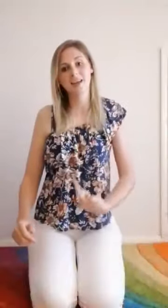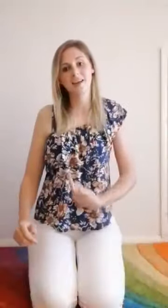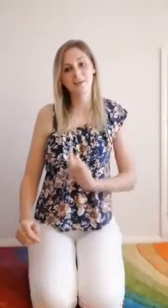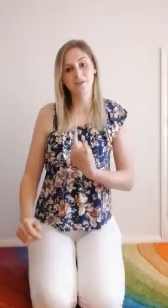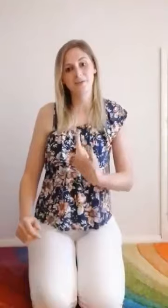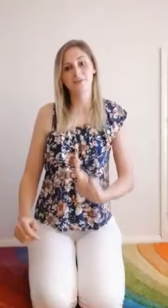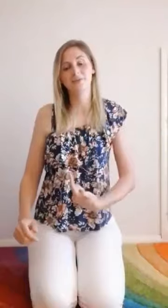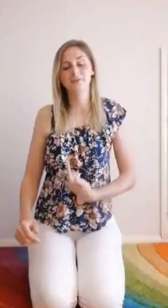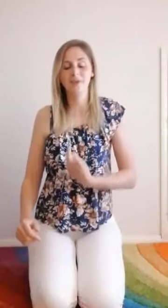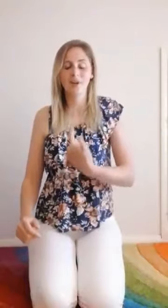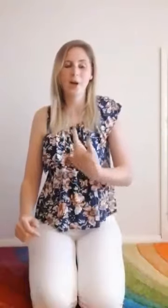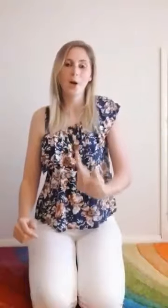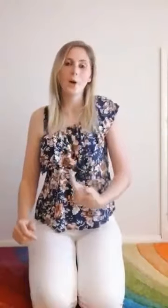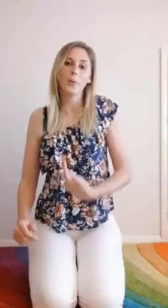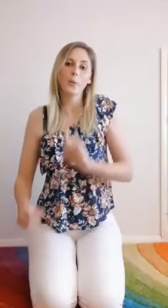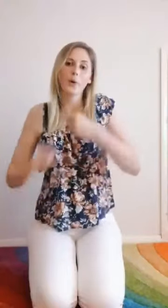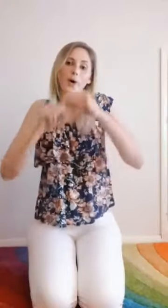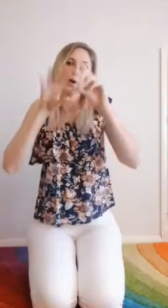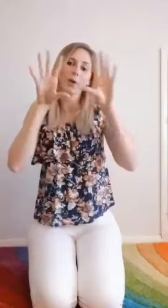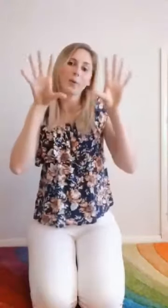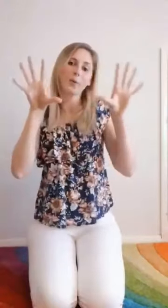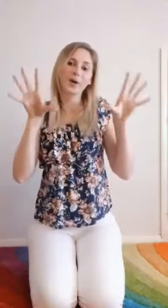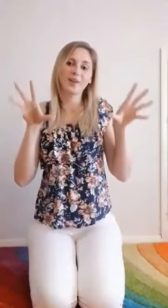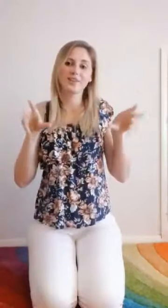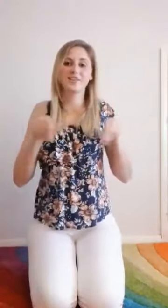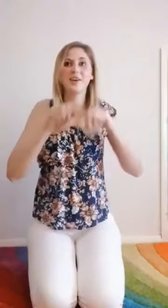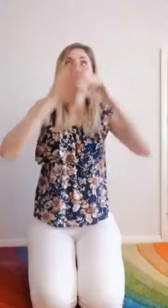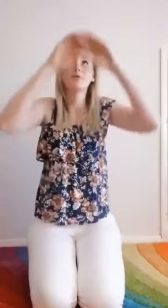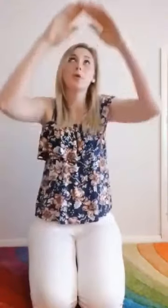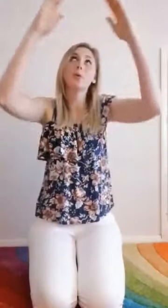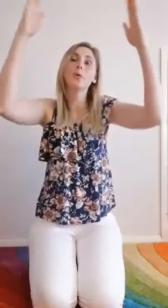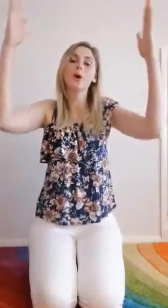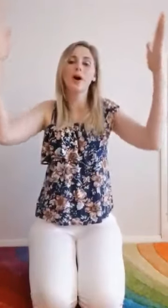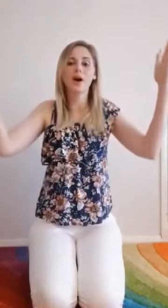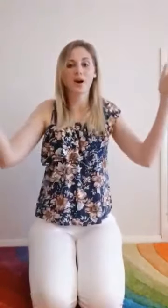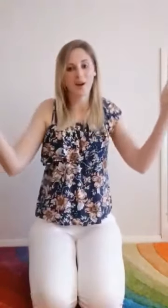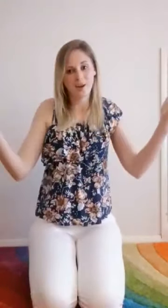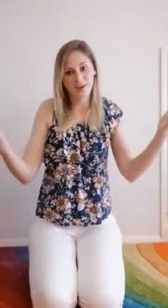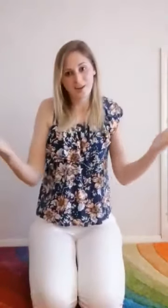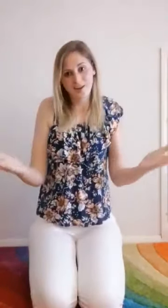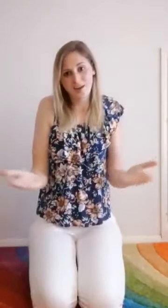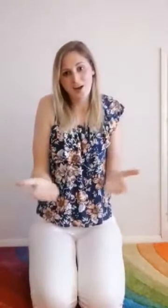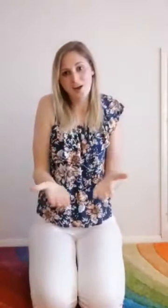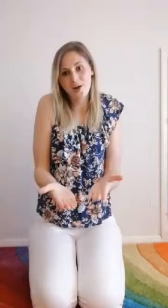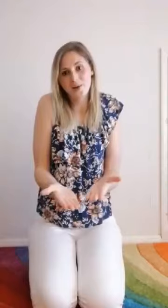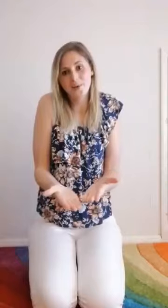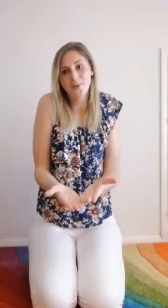myself What a wonderful world